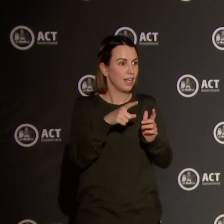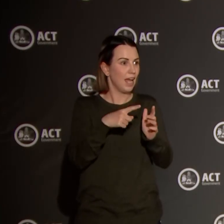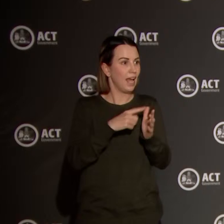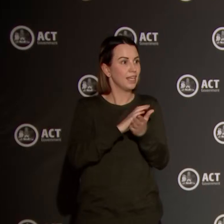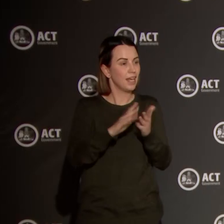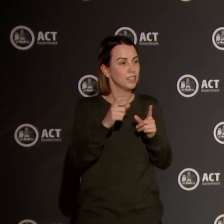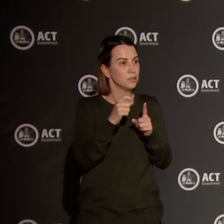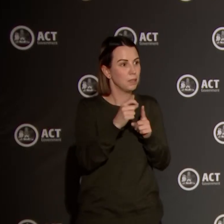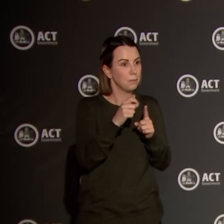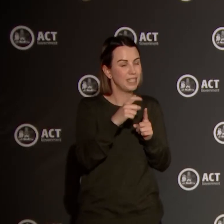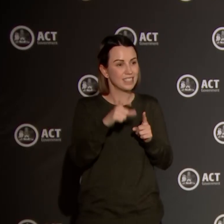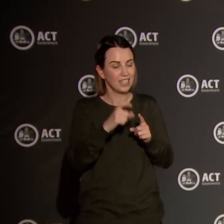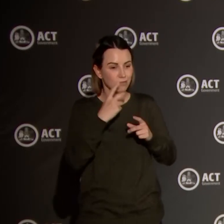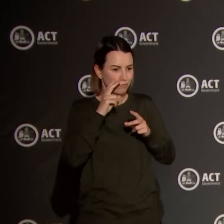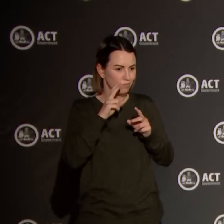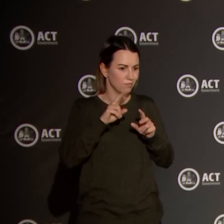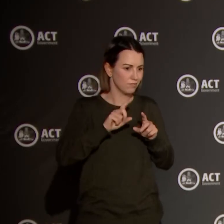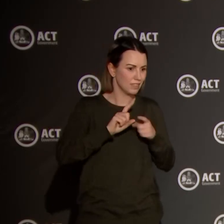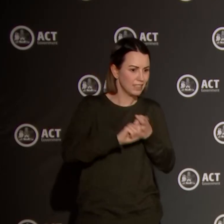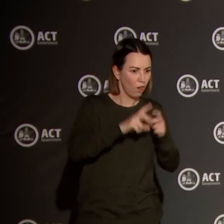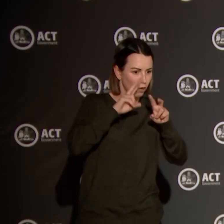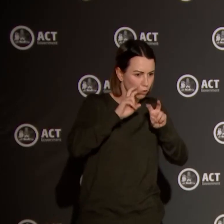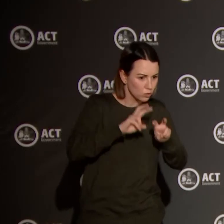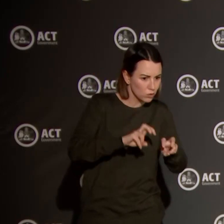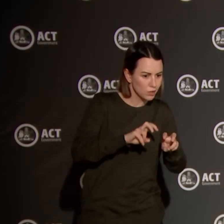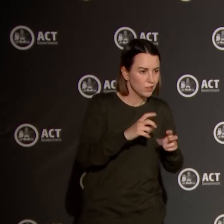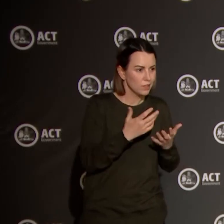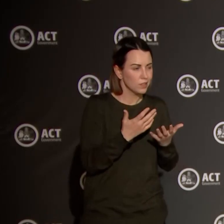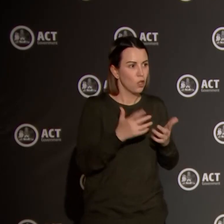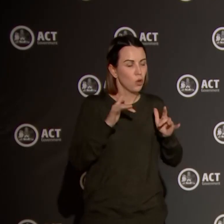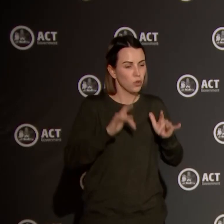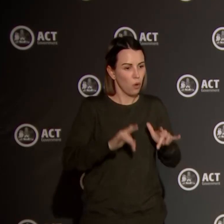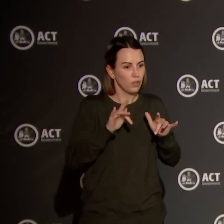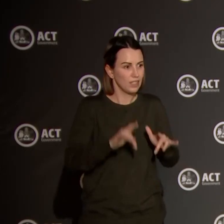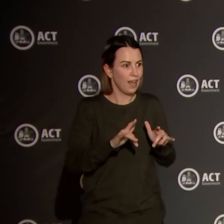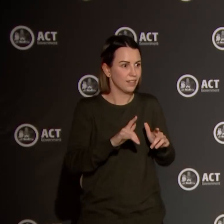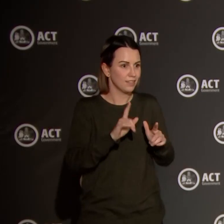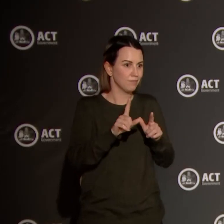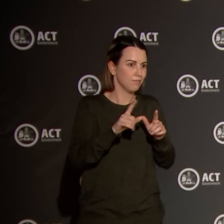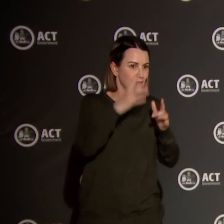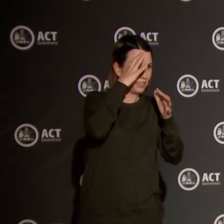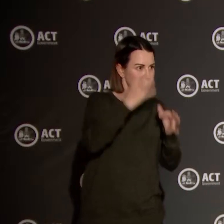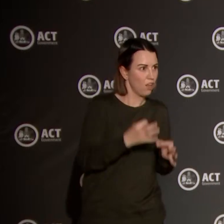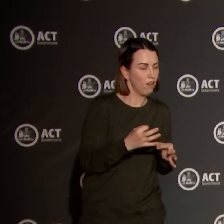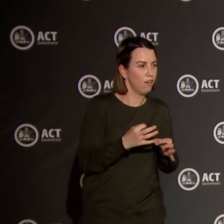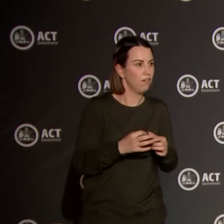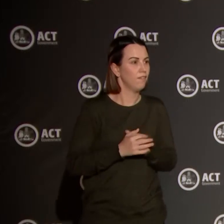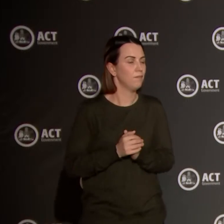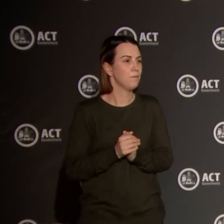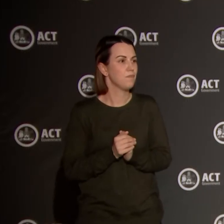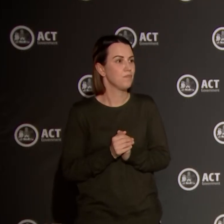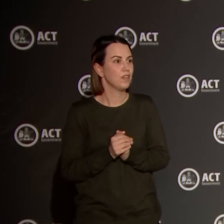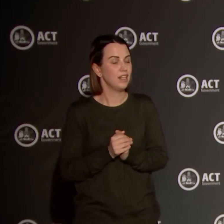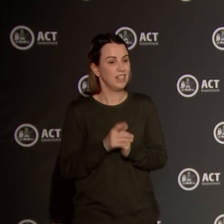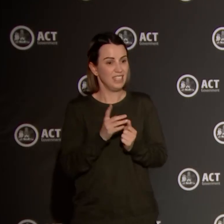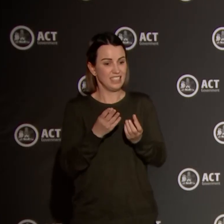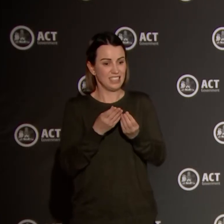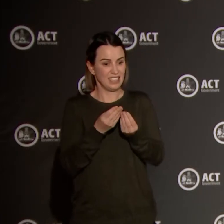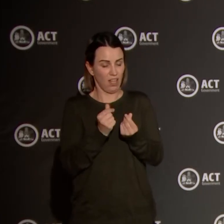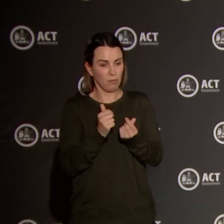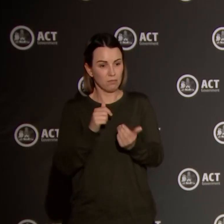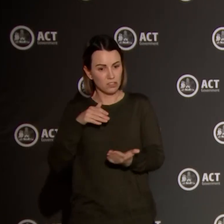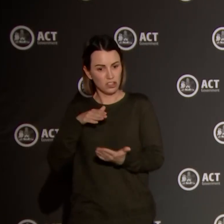work in relation to this, and it's likely that that matter won't be considered by National Cabinet until November. There are some